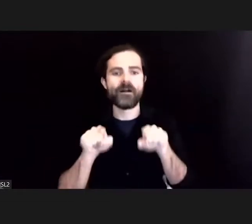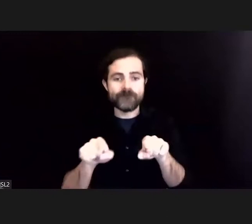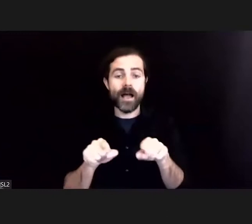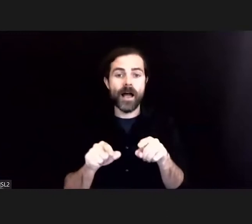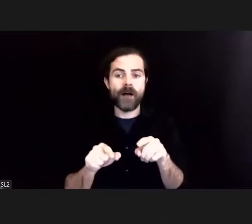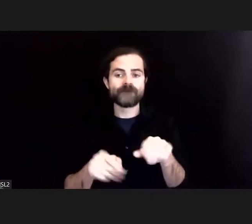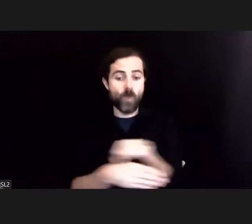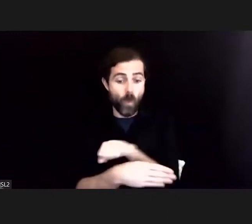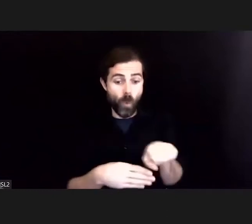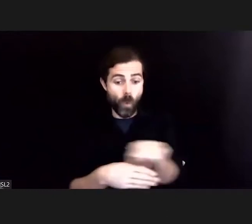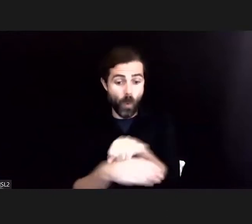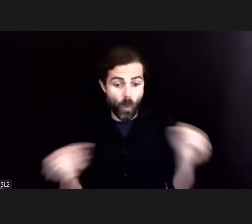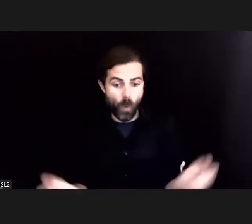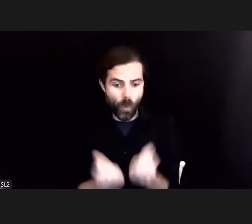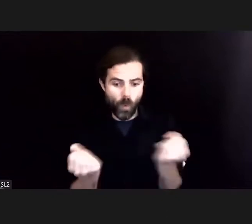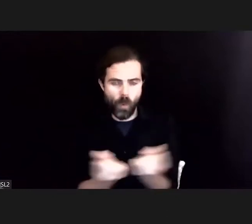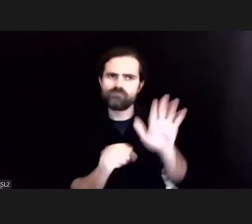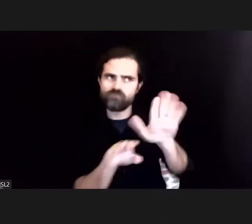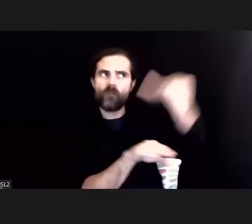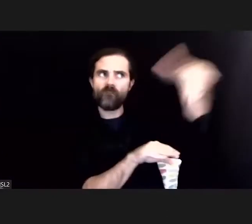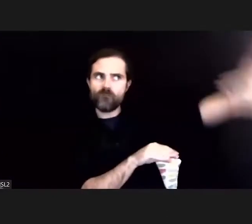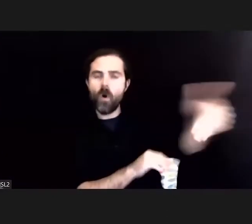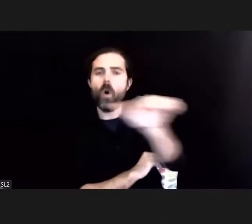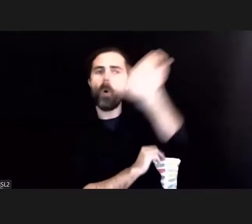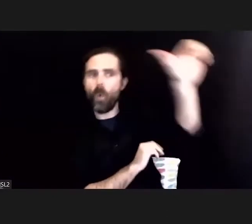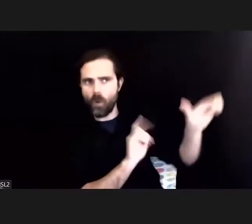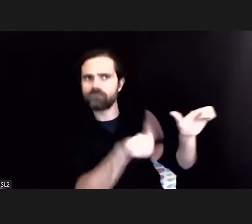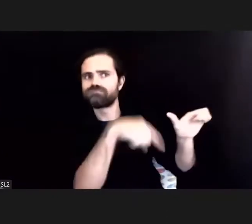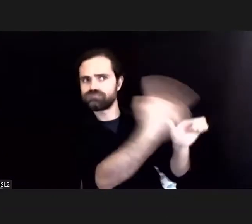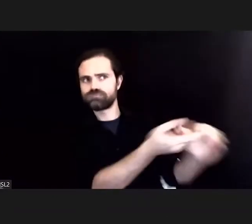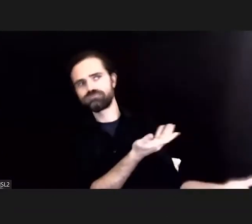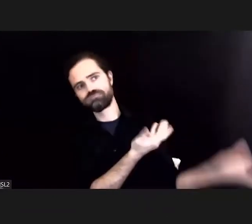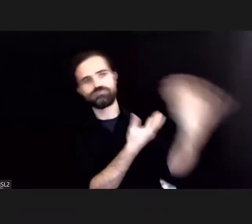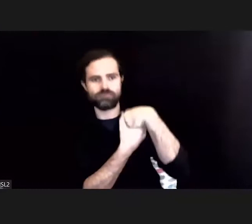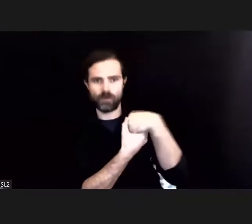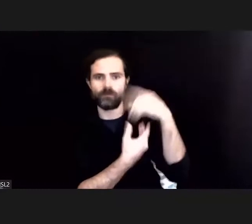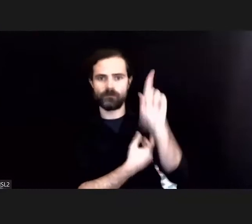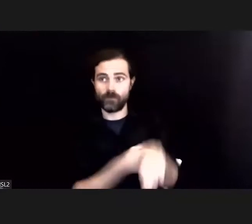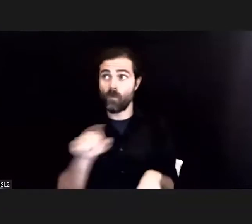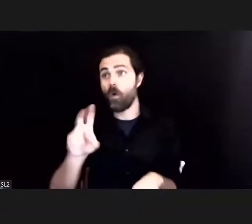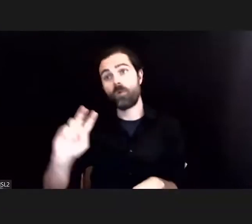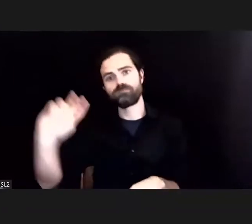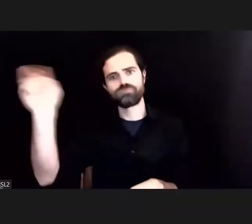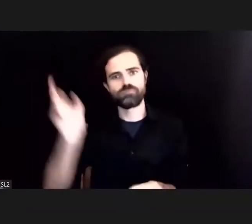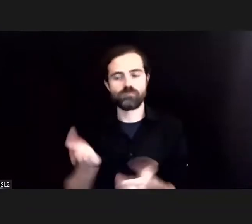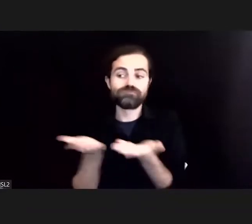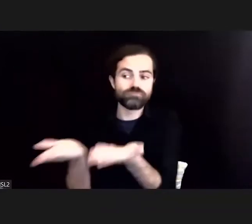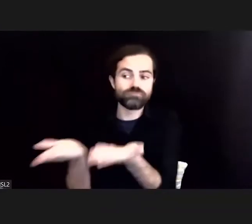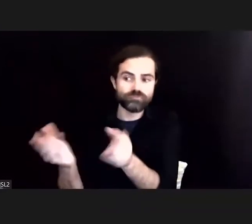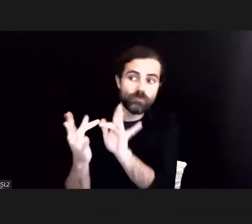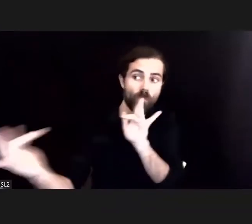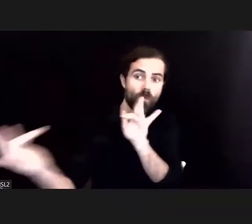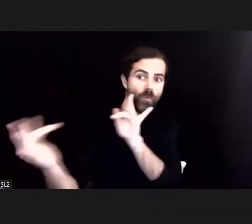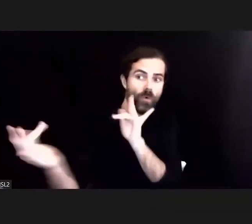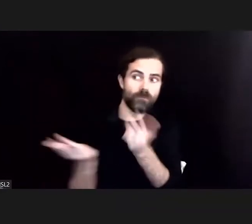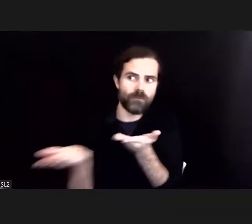from outside Europe as well as from other categories than e-learning, telework, or telecare, but always respecting that they are